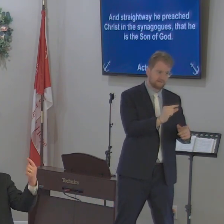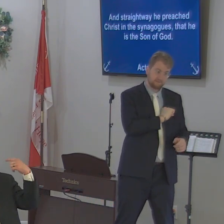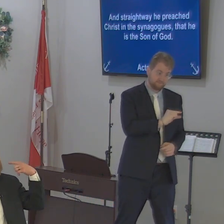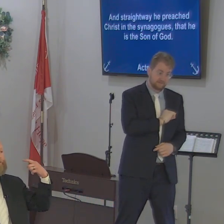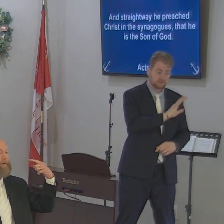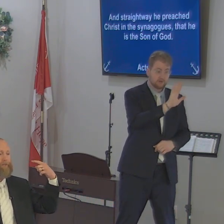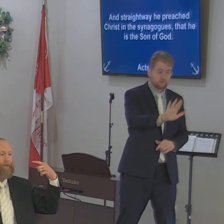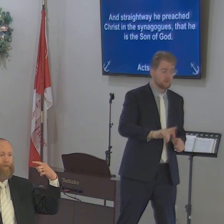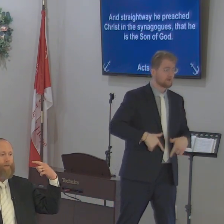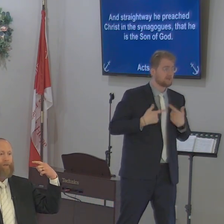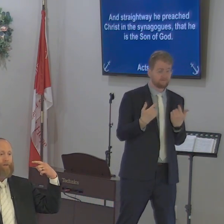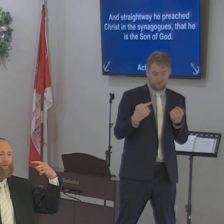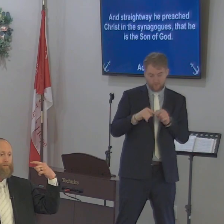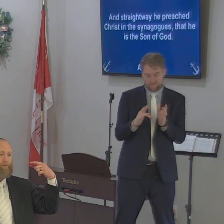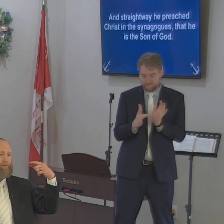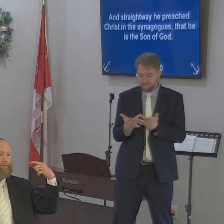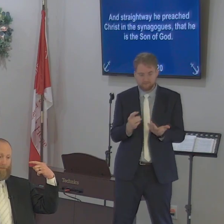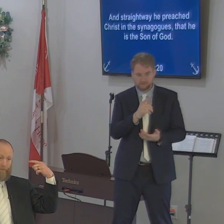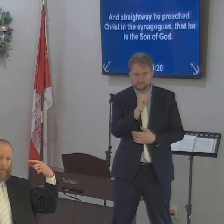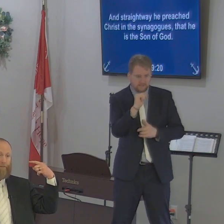not according to Dean Francini.